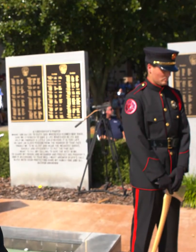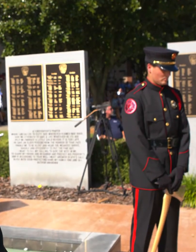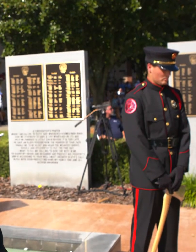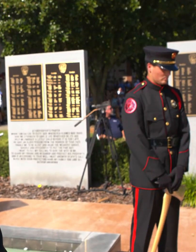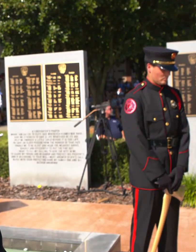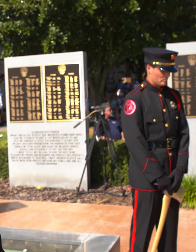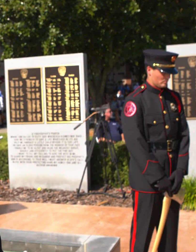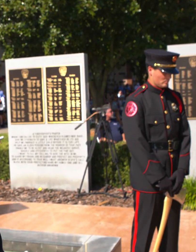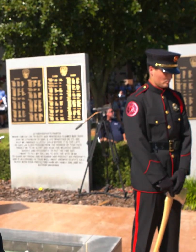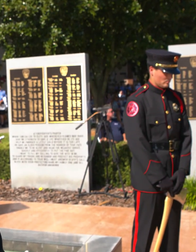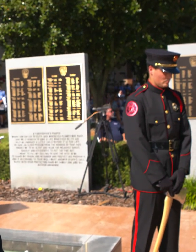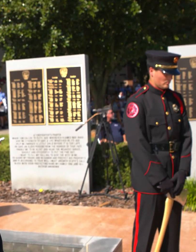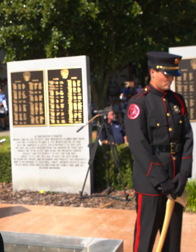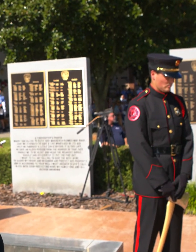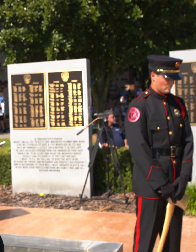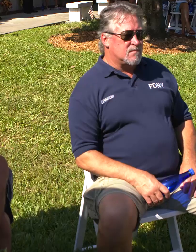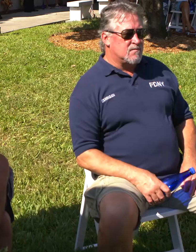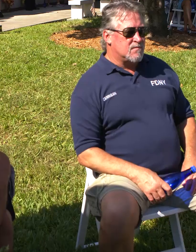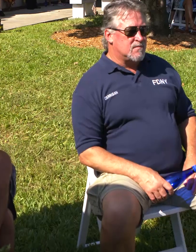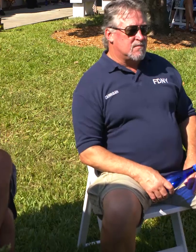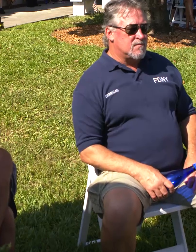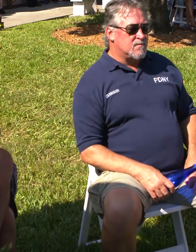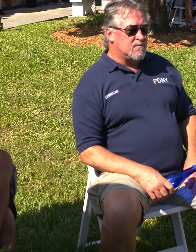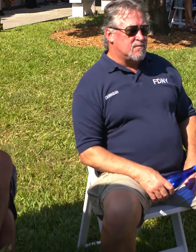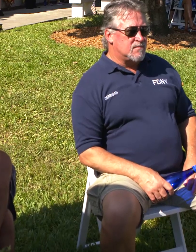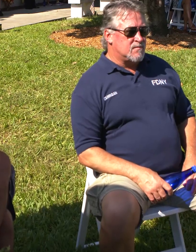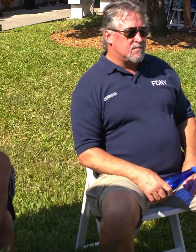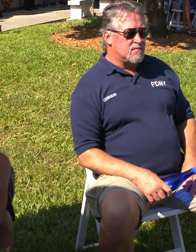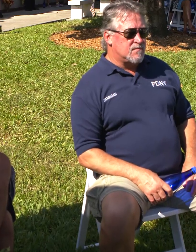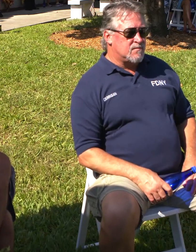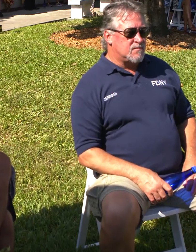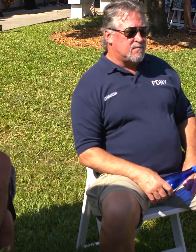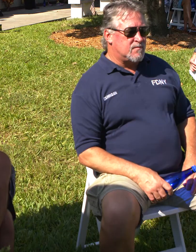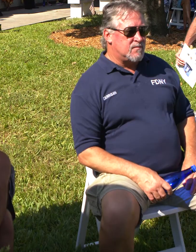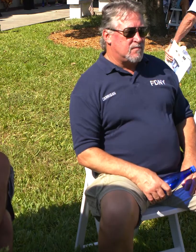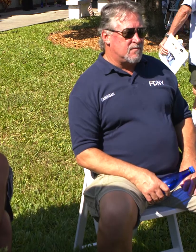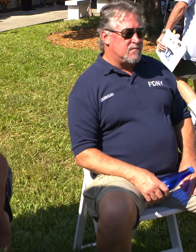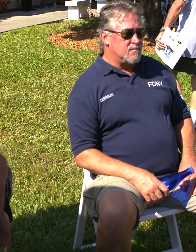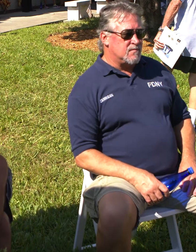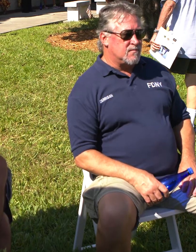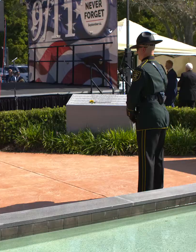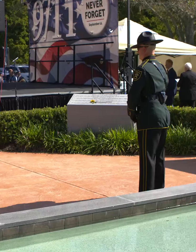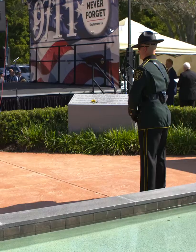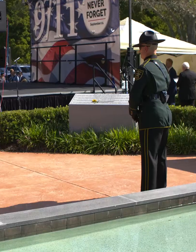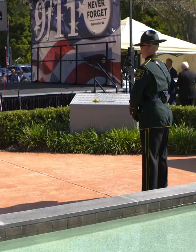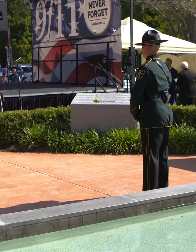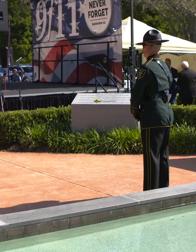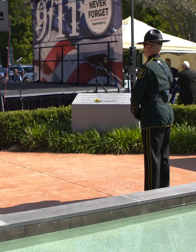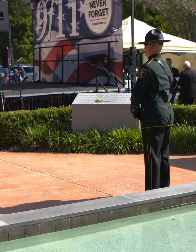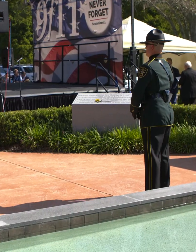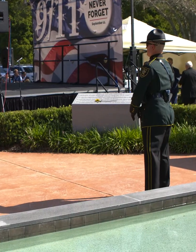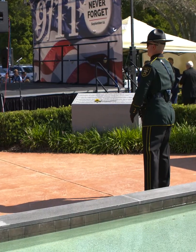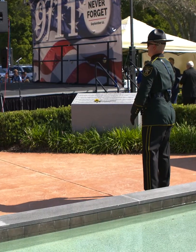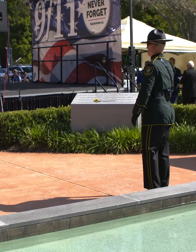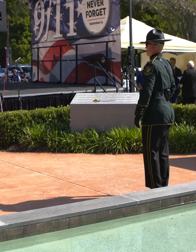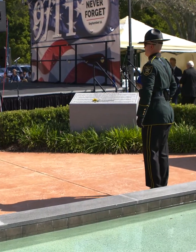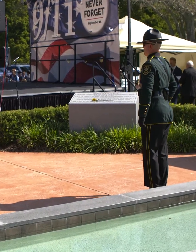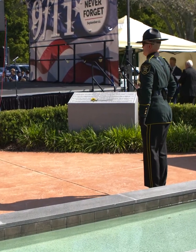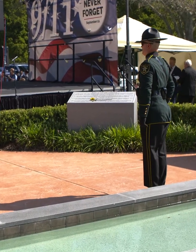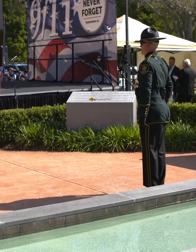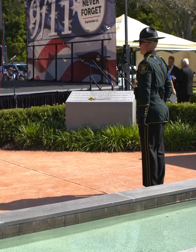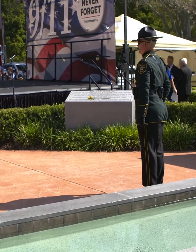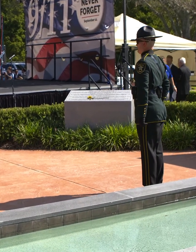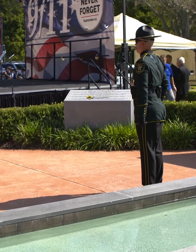The battle so many years later over 9/11 remains a vicious one, sadly, for so many people. More people